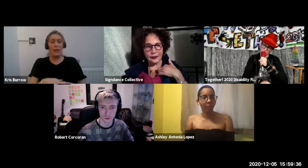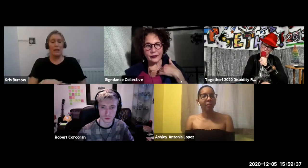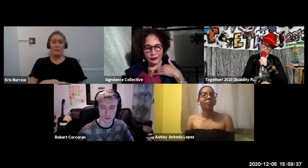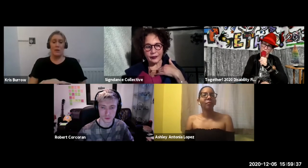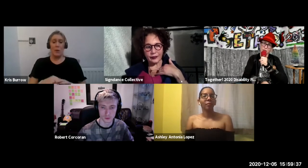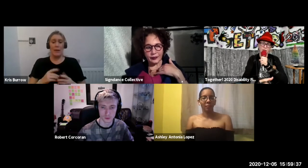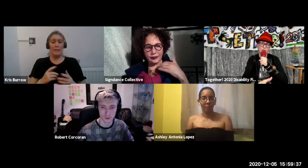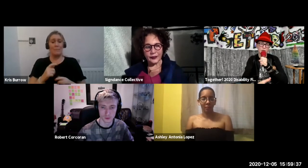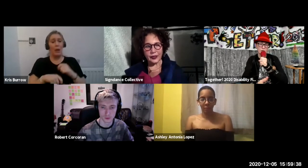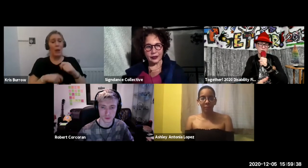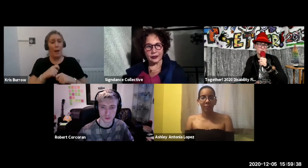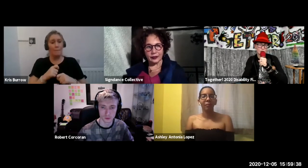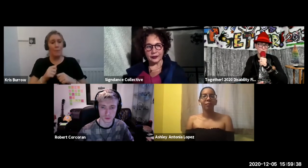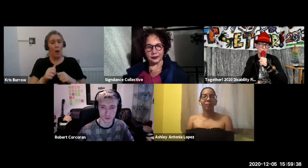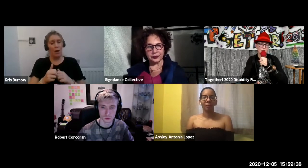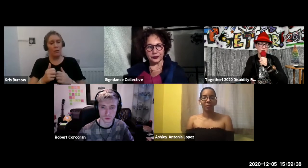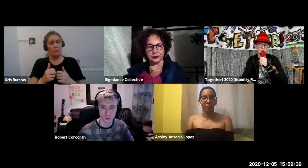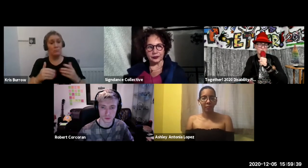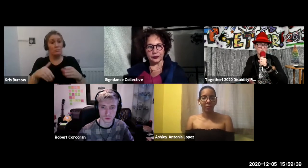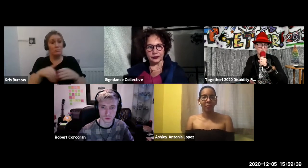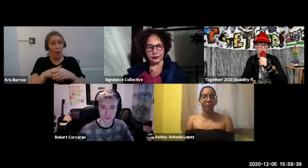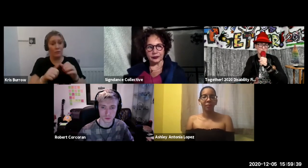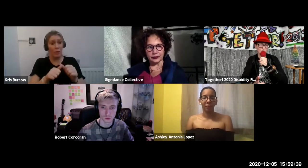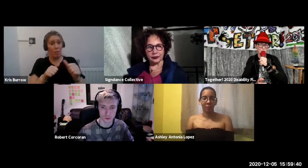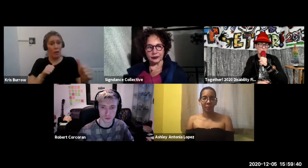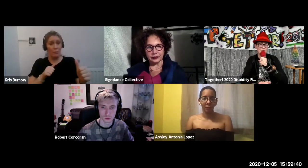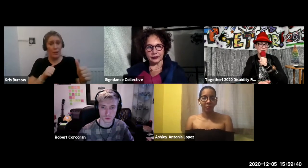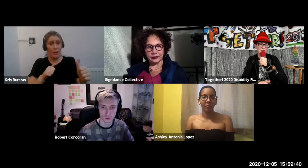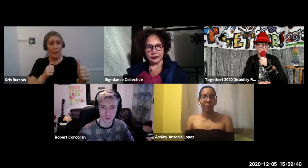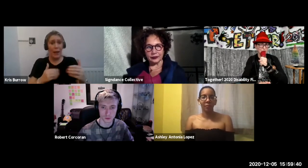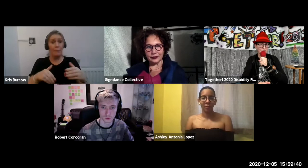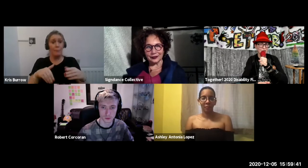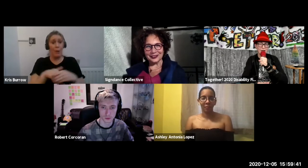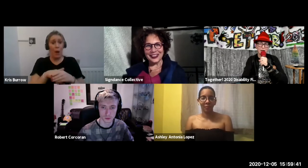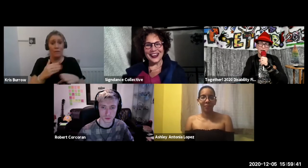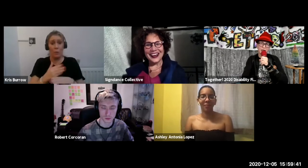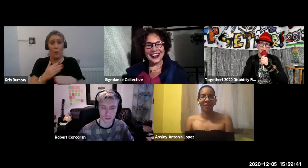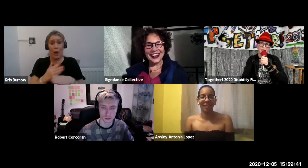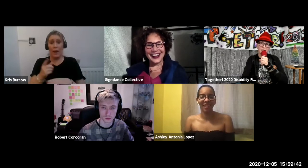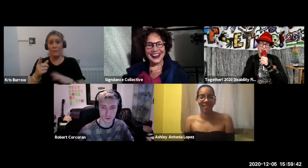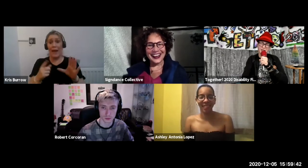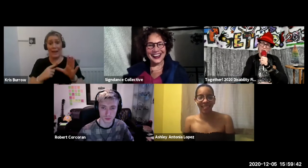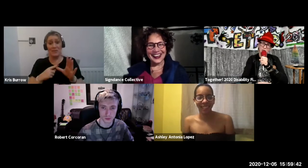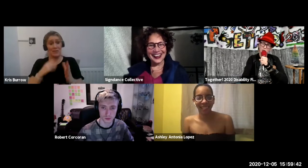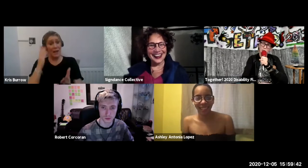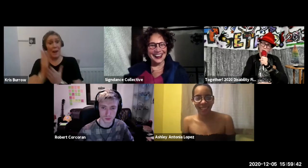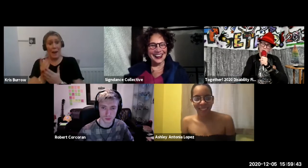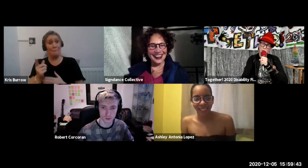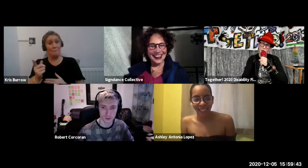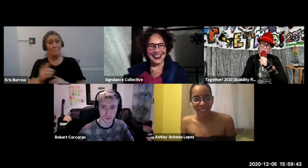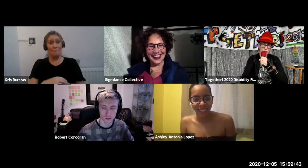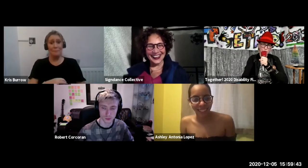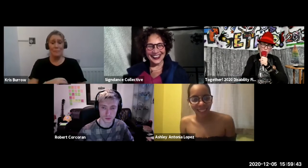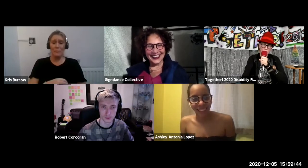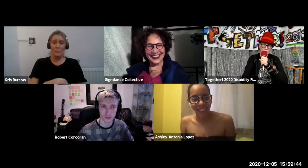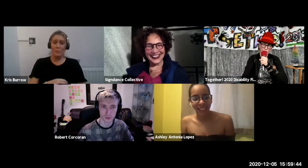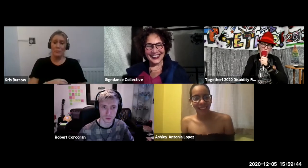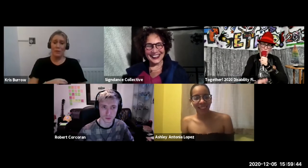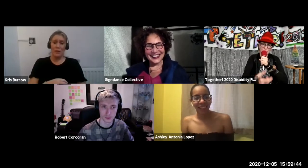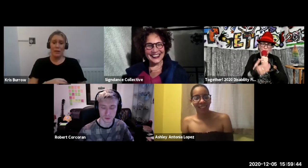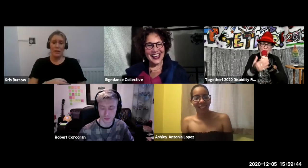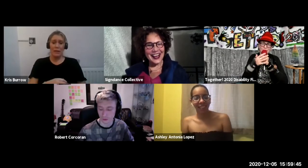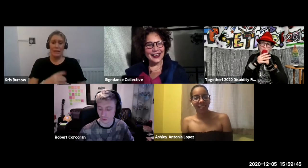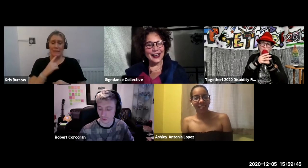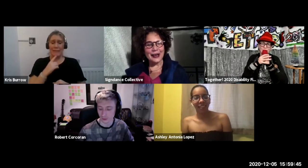of the company. And indeed, in terms of Ashley's case, it sounds like quite literally. Is that very much part of your